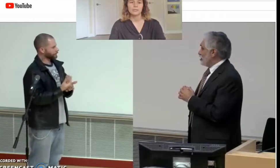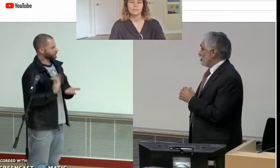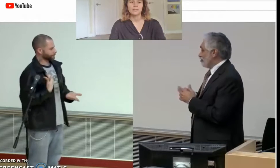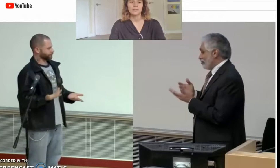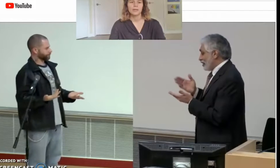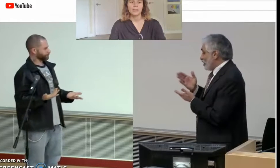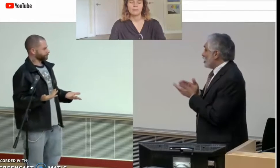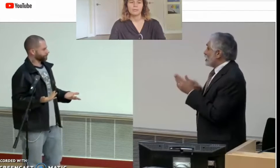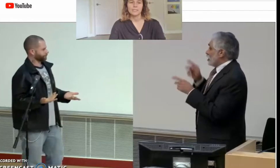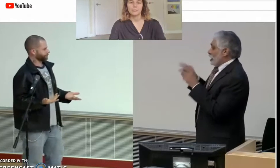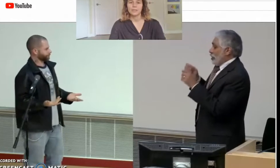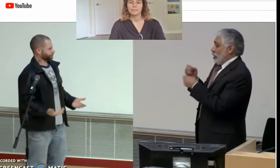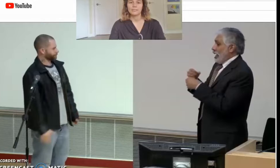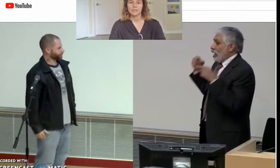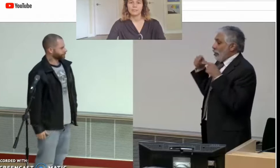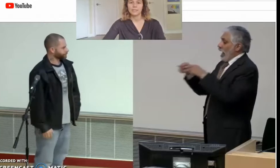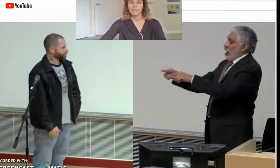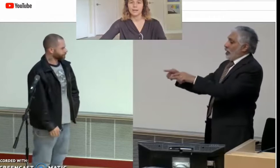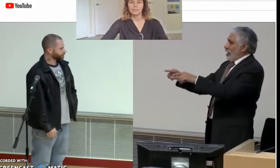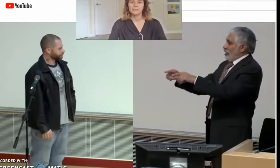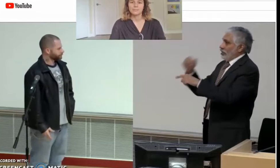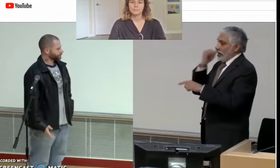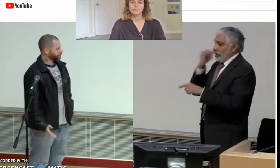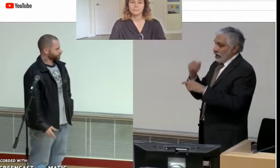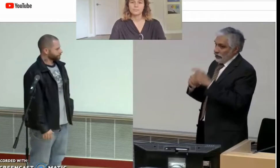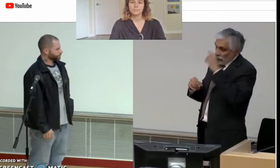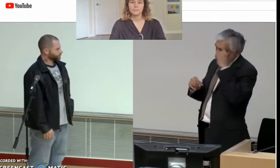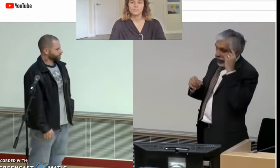though. I didn't want to waste the money if it's not really going to happen.